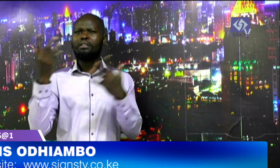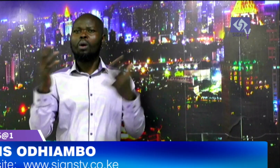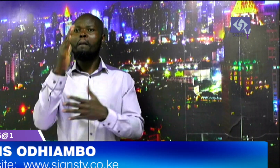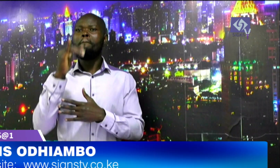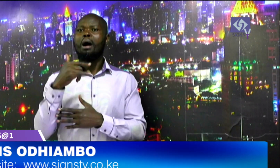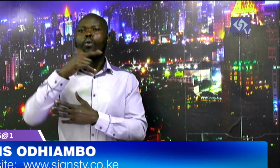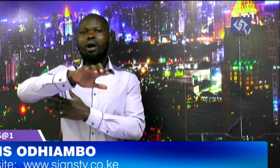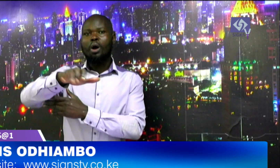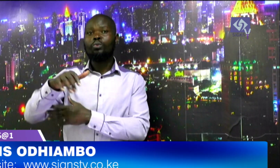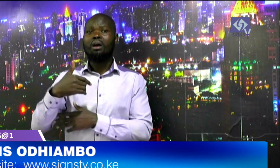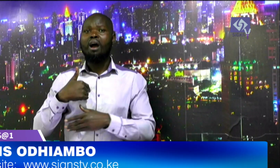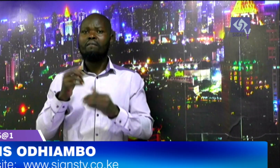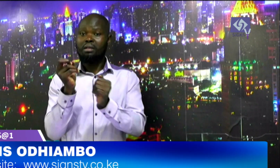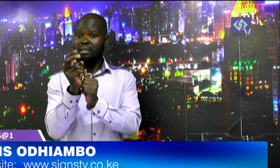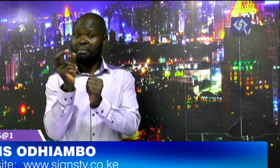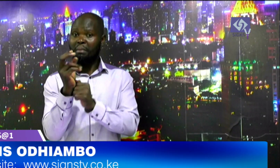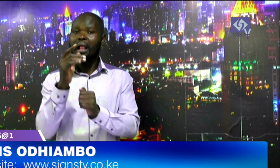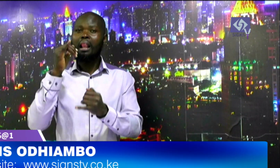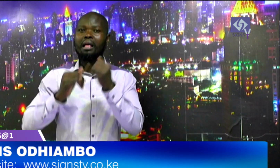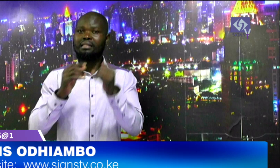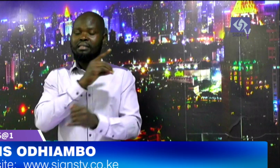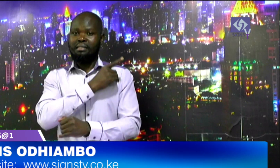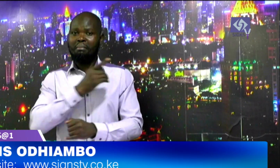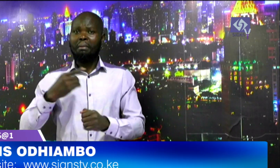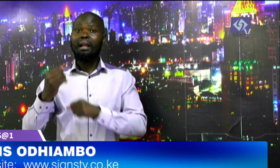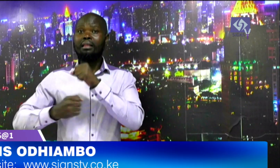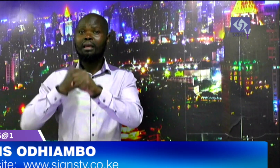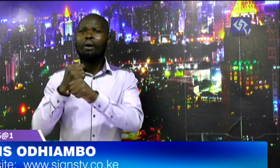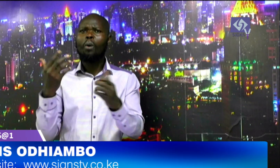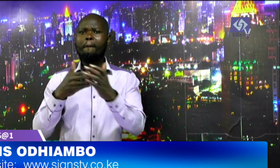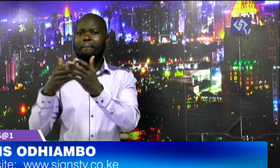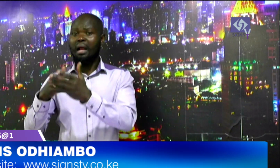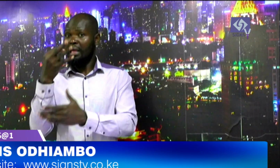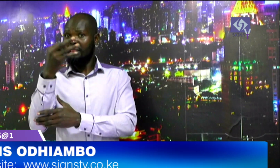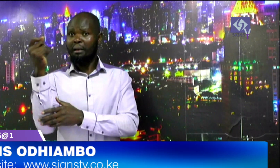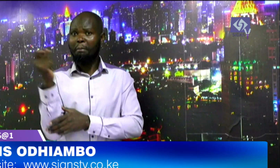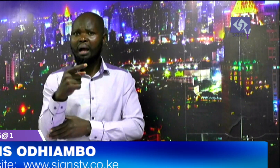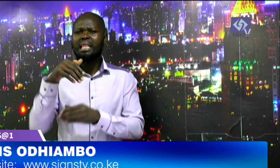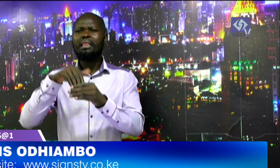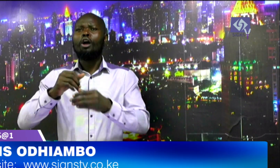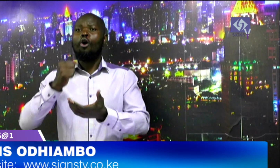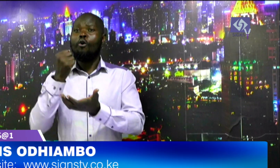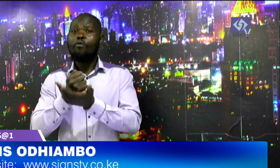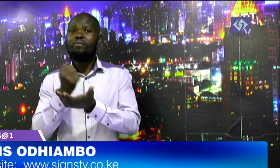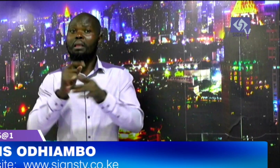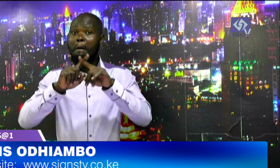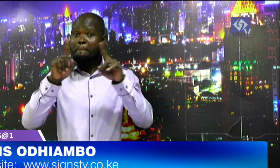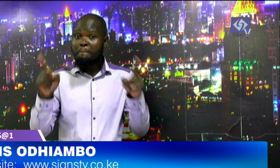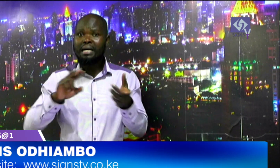and court, among other charges. Governor Mwangaza was first impeached in the county assembly in December